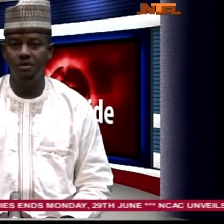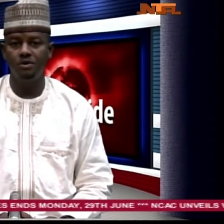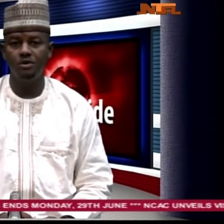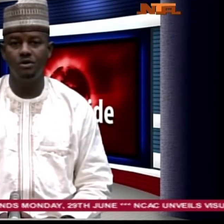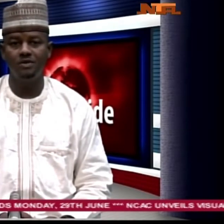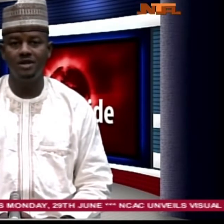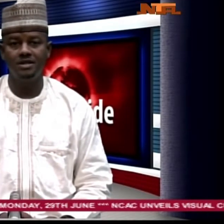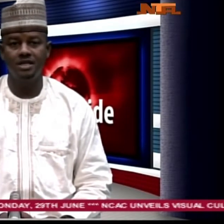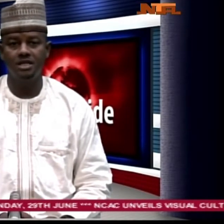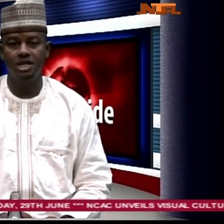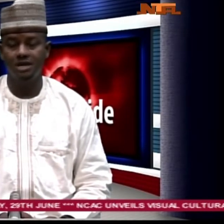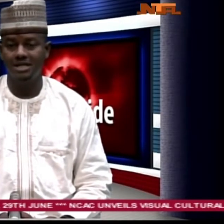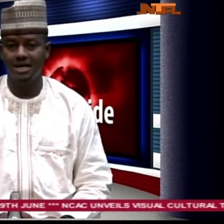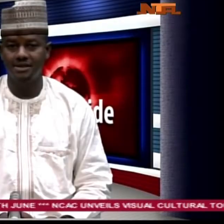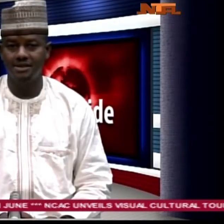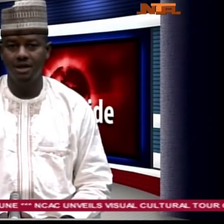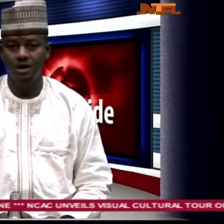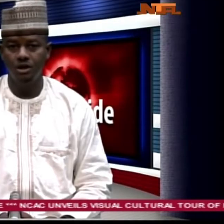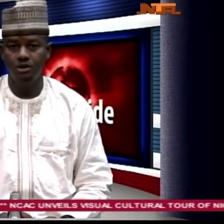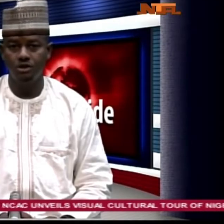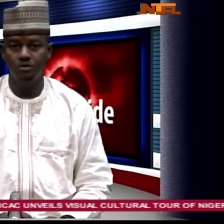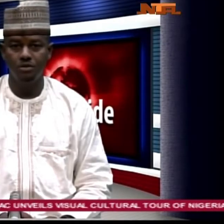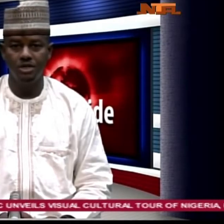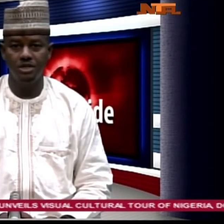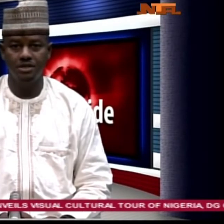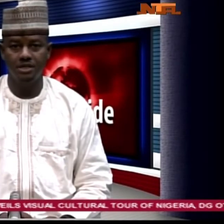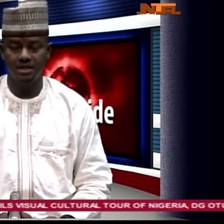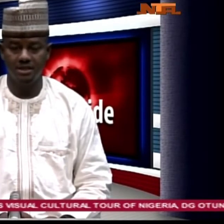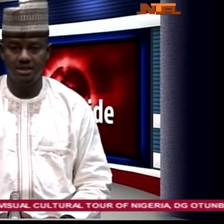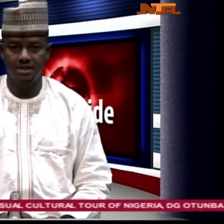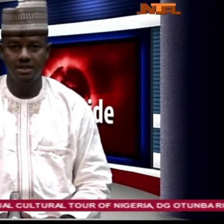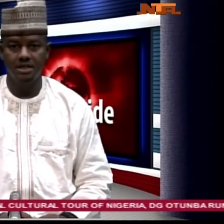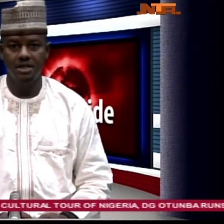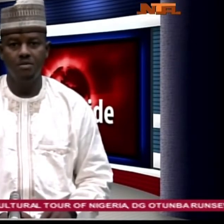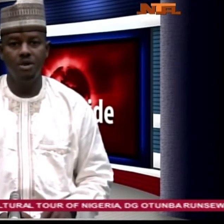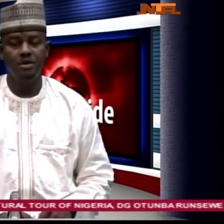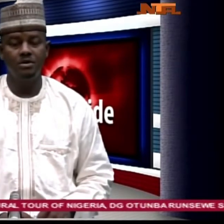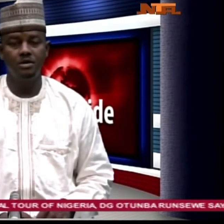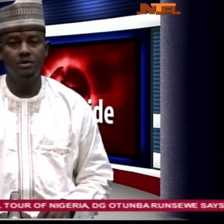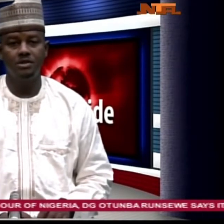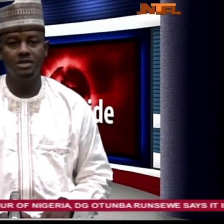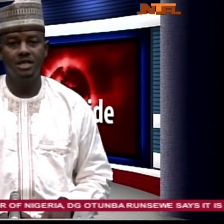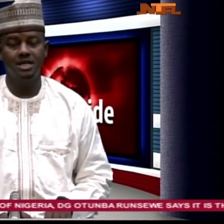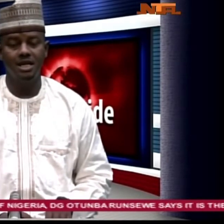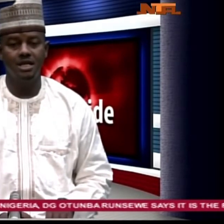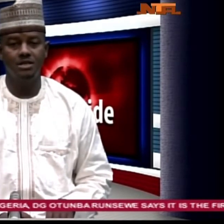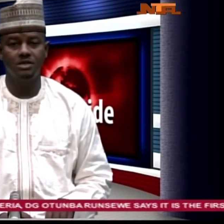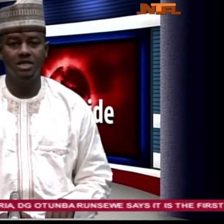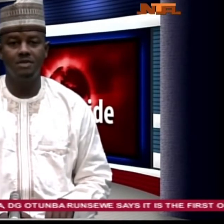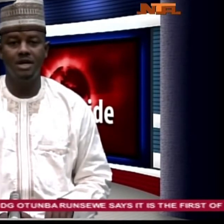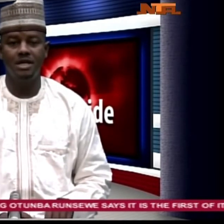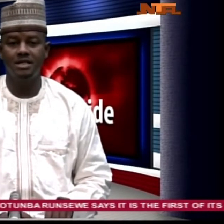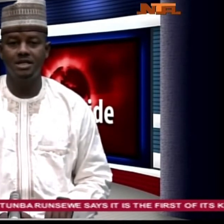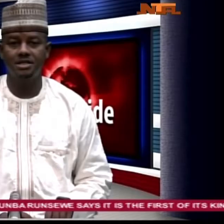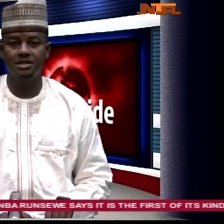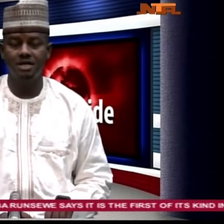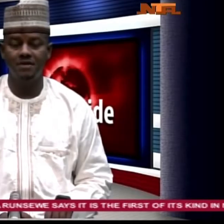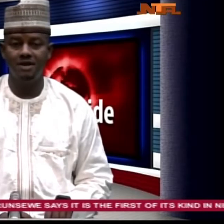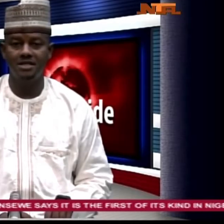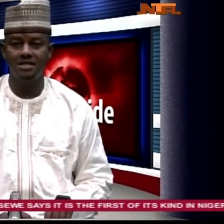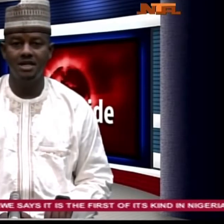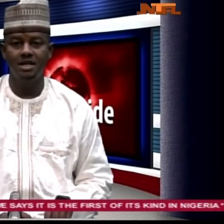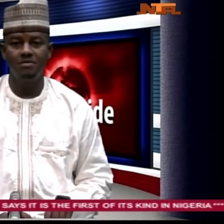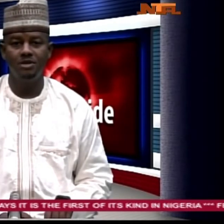and people of Borno over the recent terror attacks on some communities in the state. Mohammed Goni reports that the delegation was led by the National